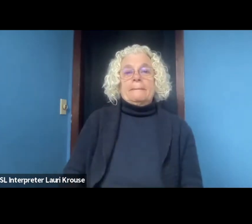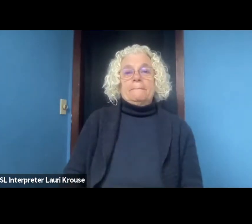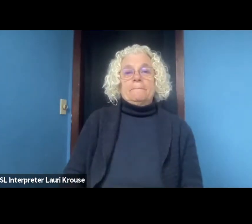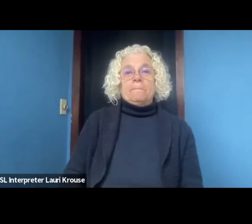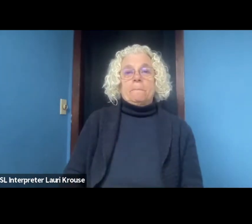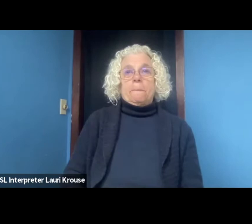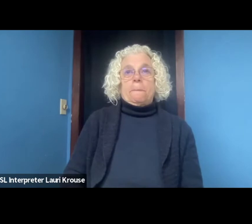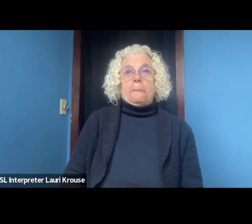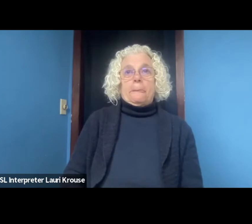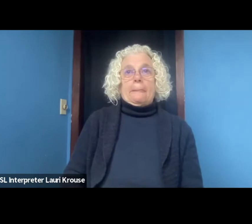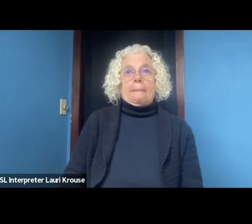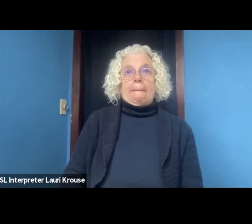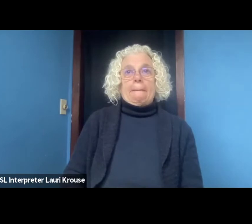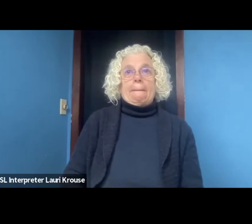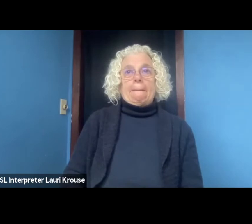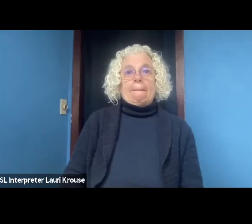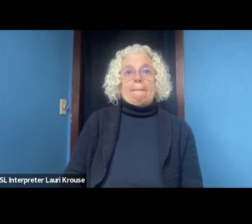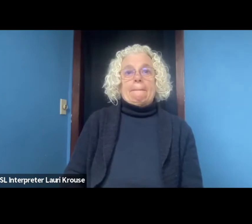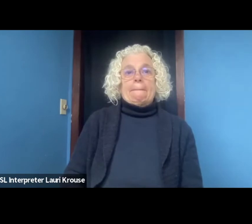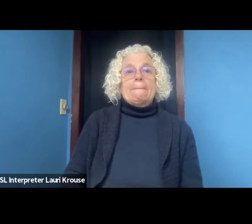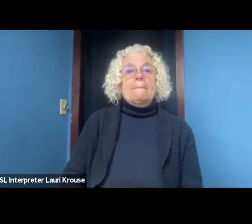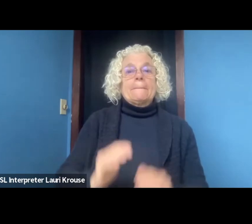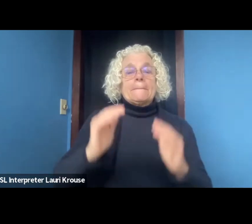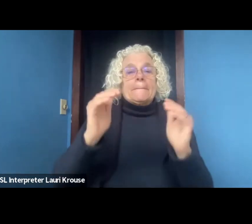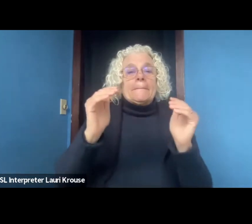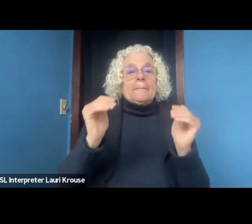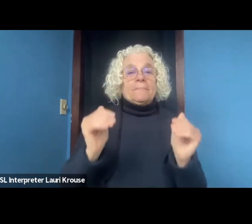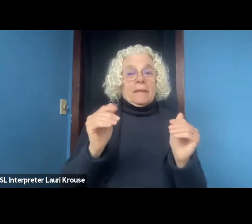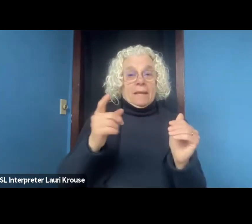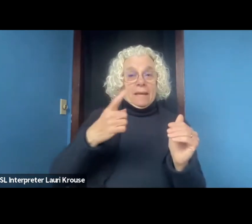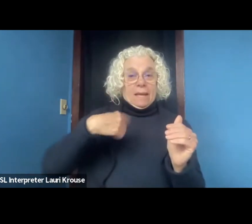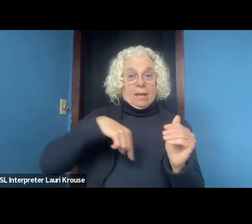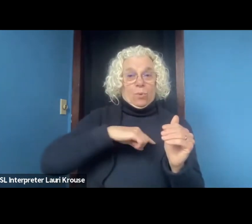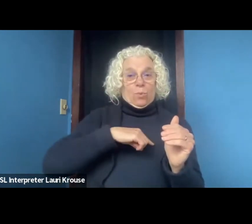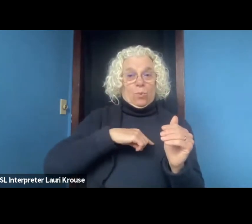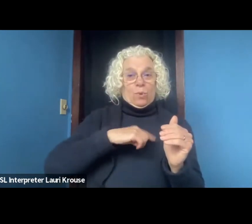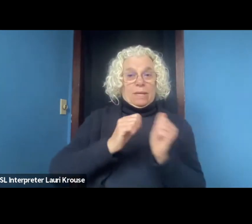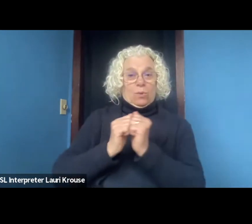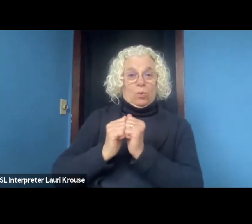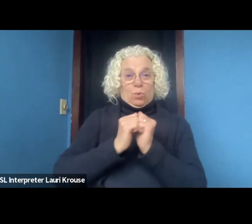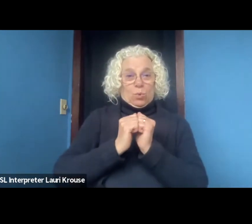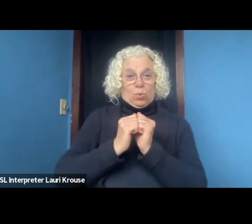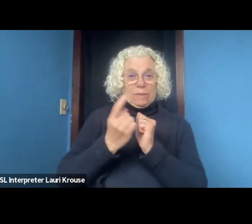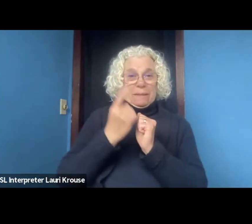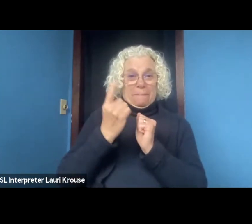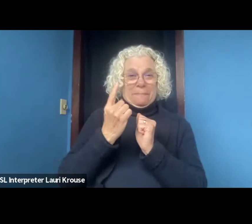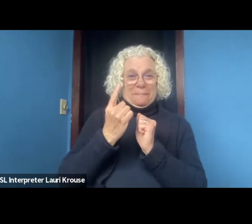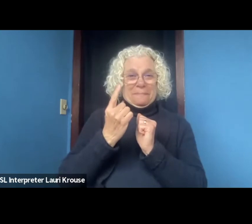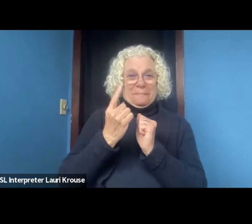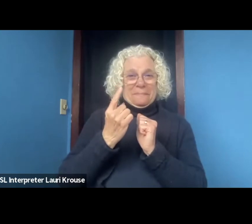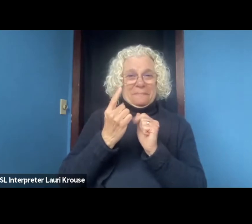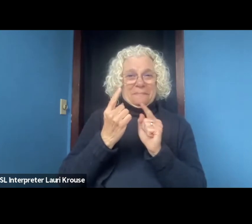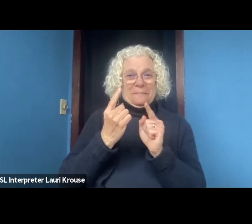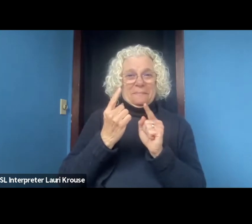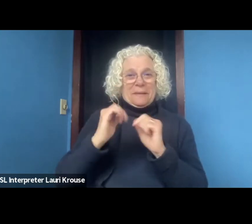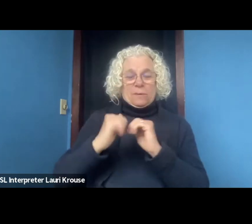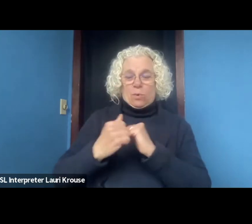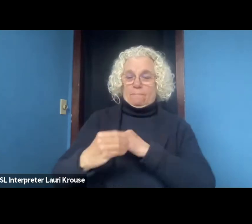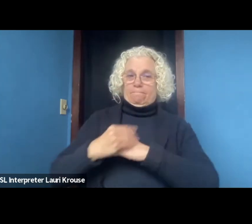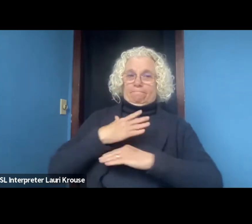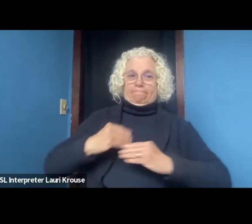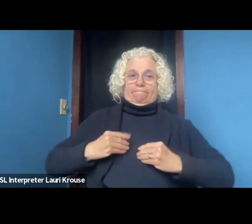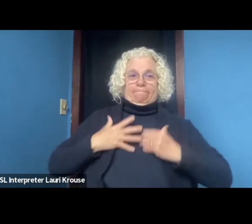for our composing, because we're going to compose together a really short song or a brief